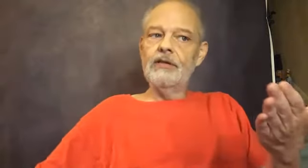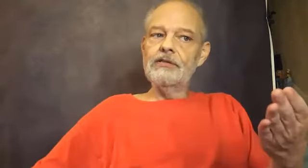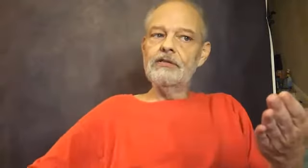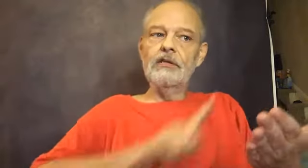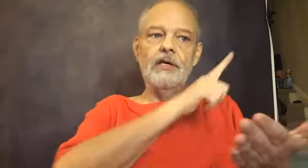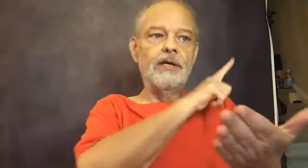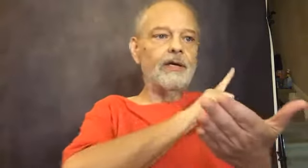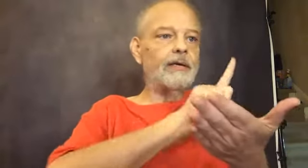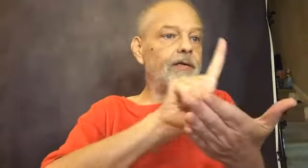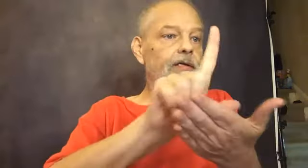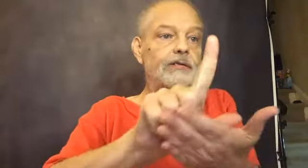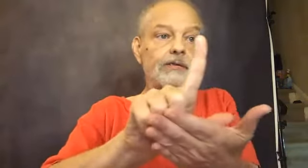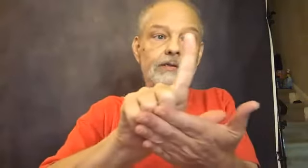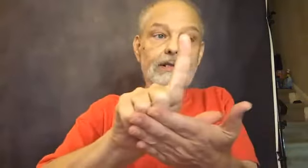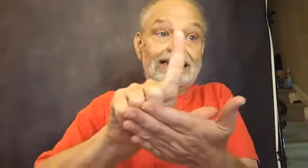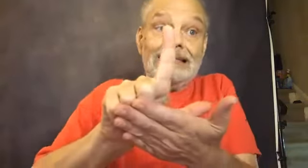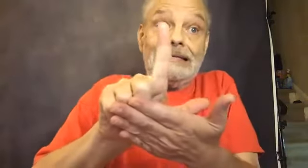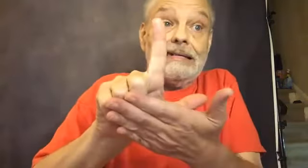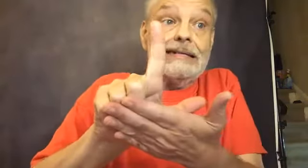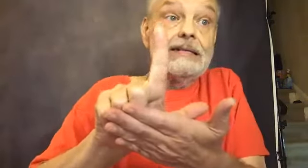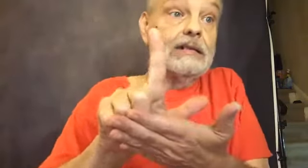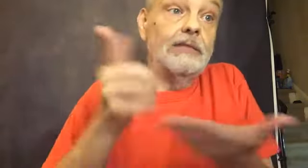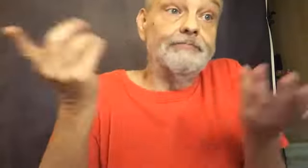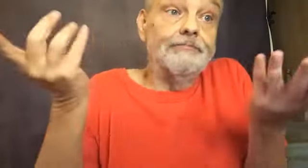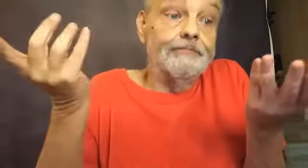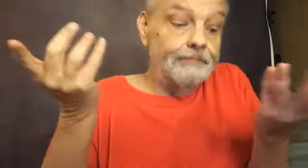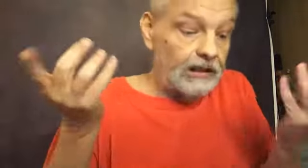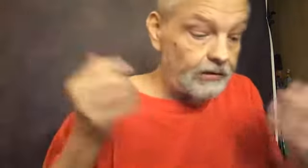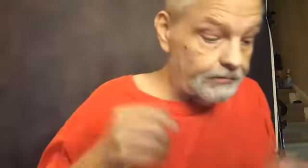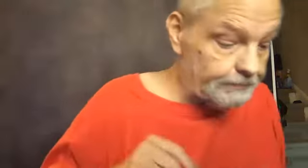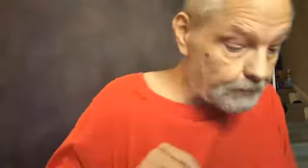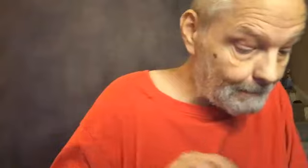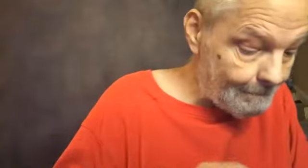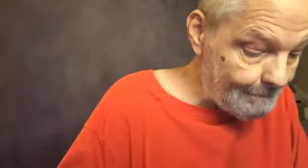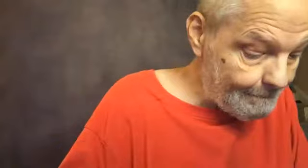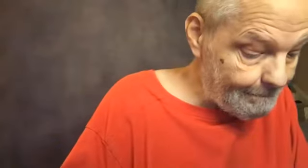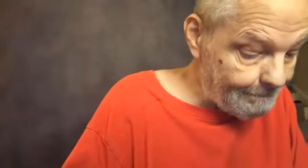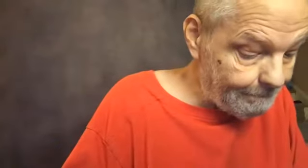this and this. I don't know.